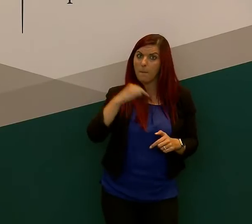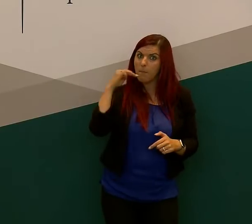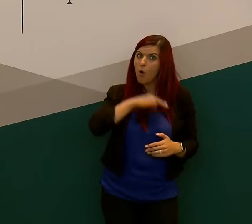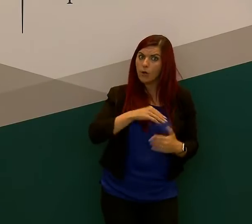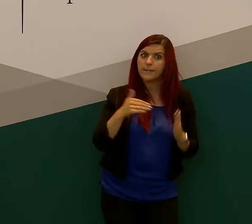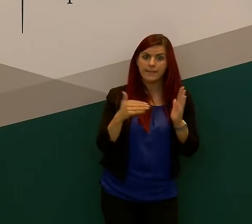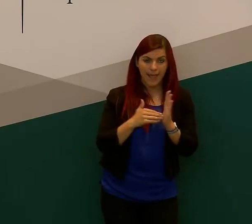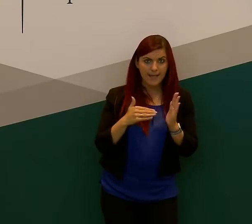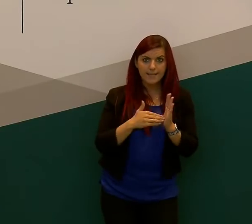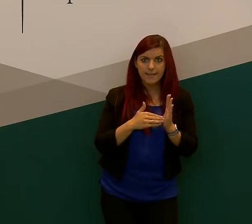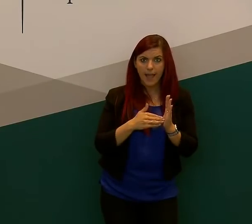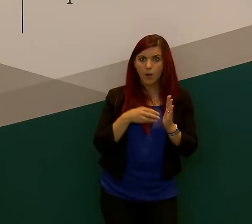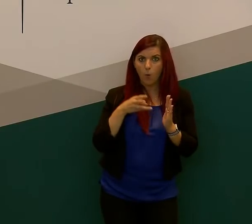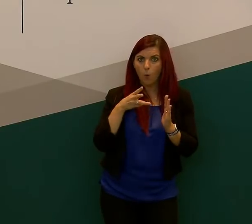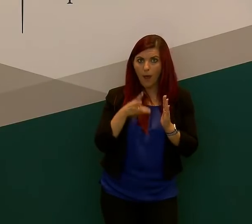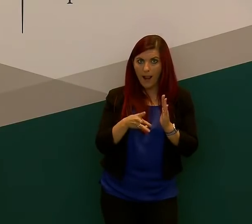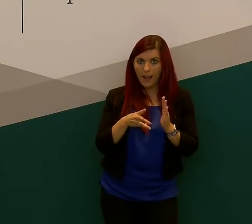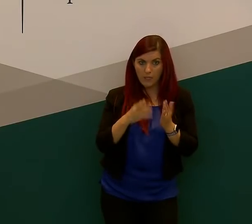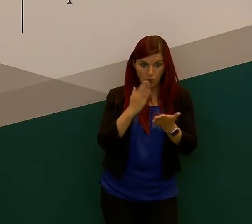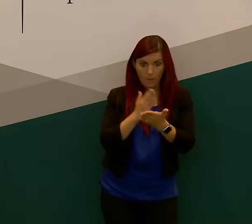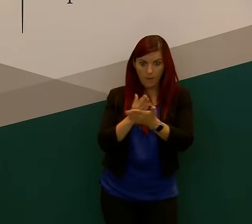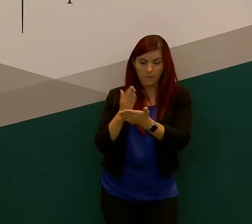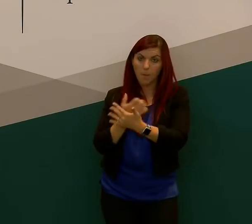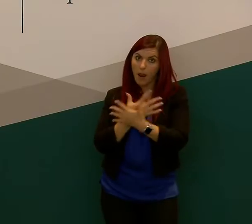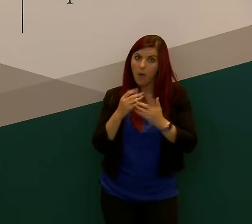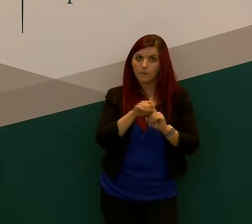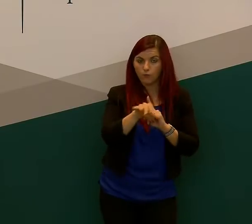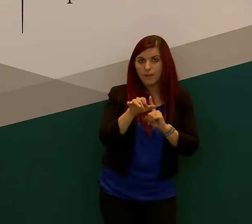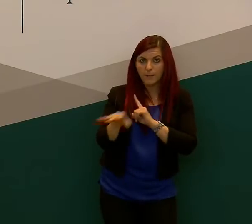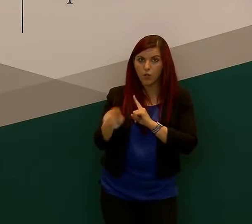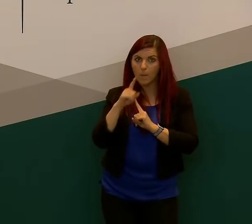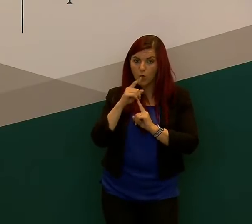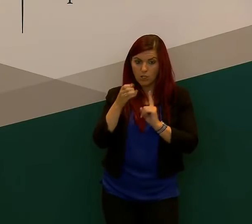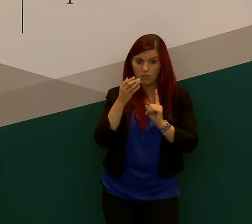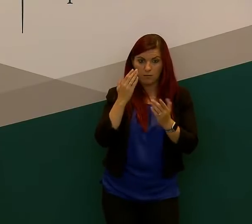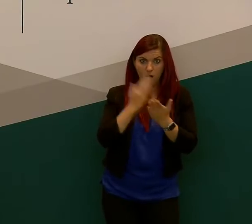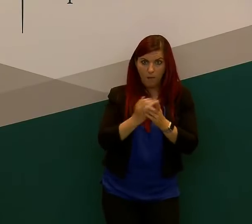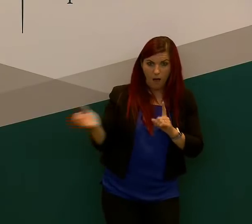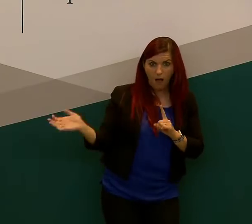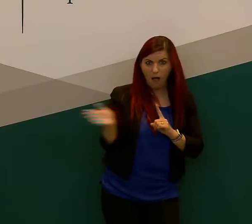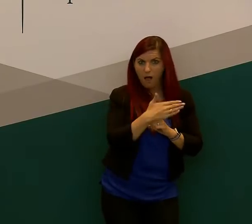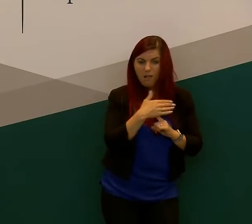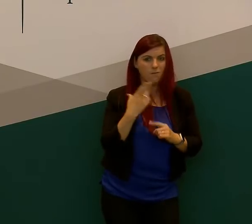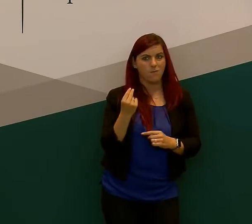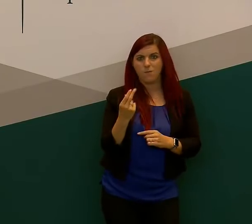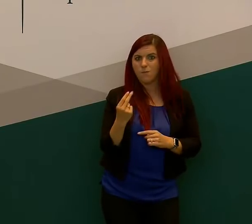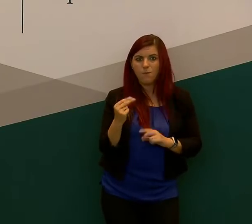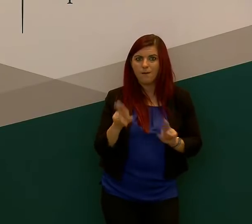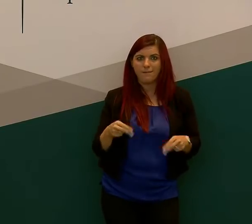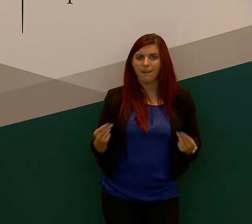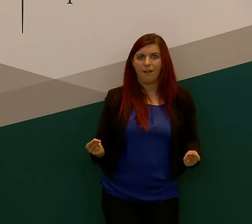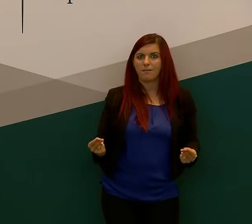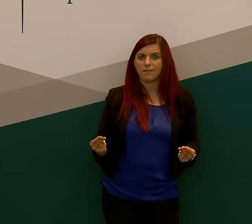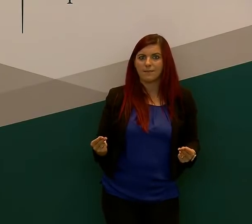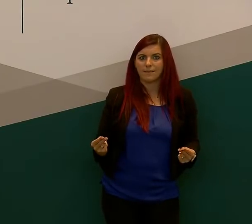of the response, and it will interrupt many chains of transmission, but it won't interrupt them all. And I bring us back to the point